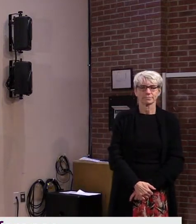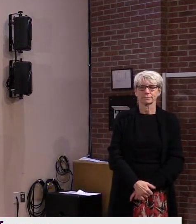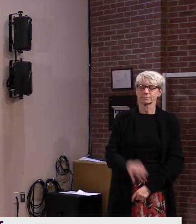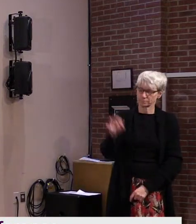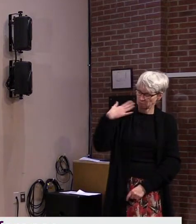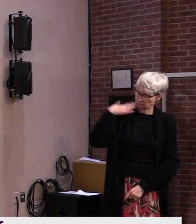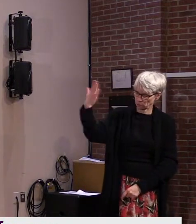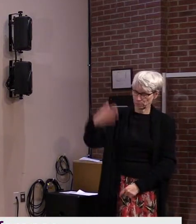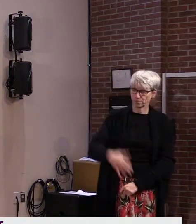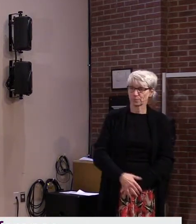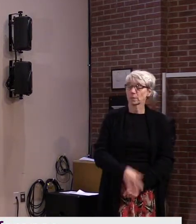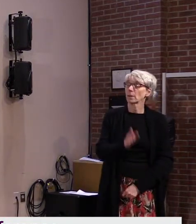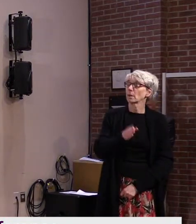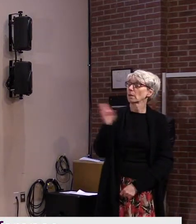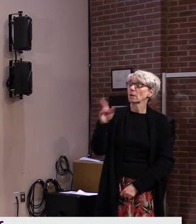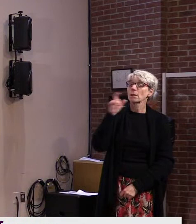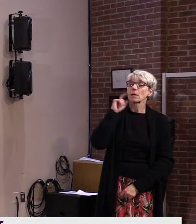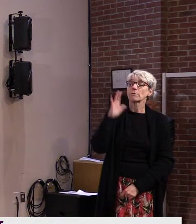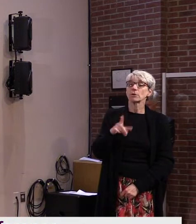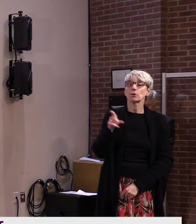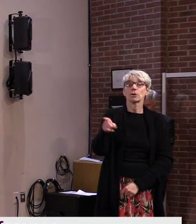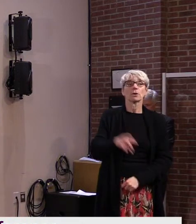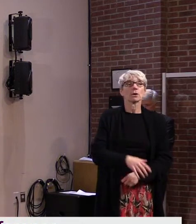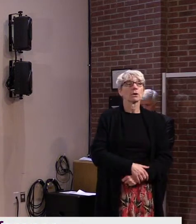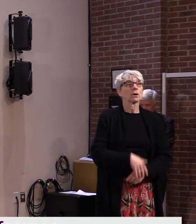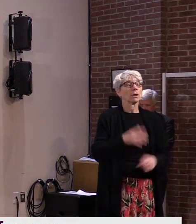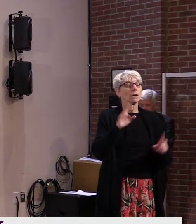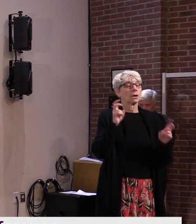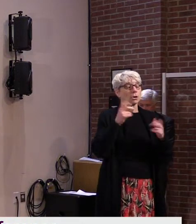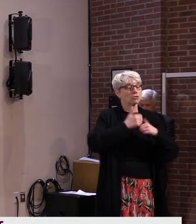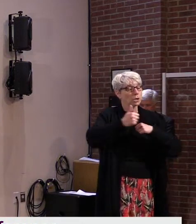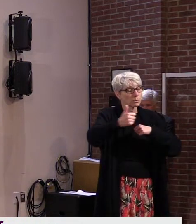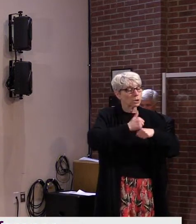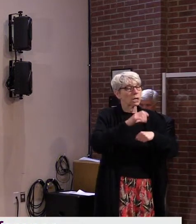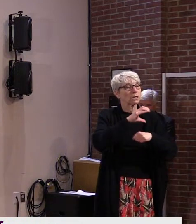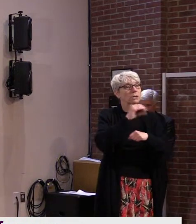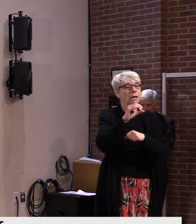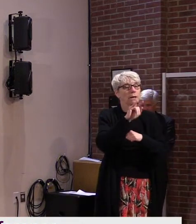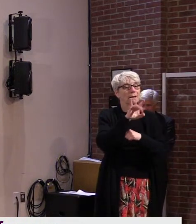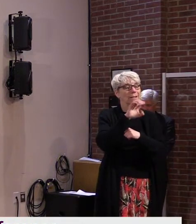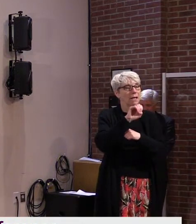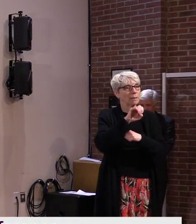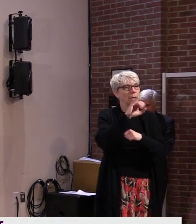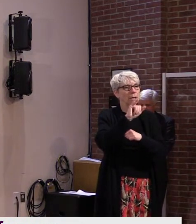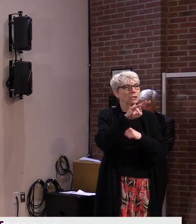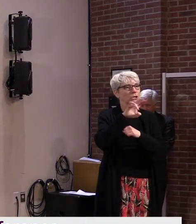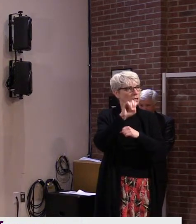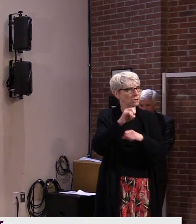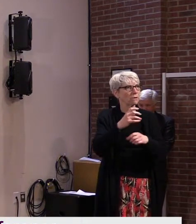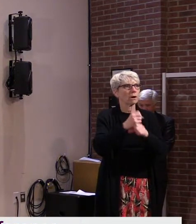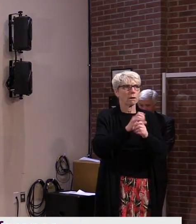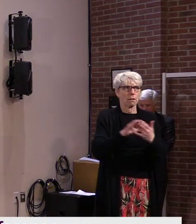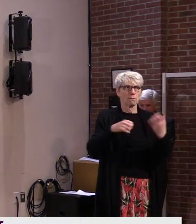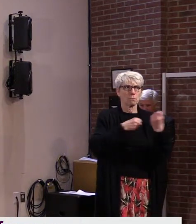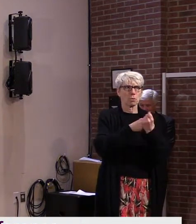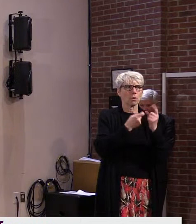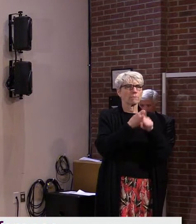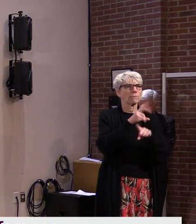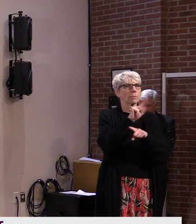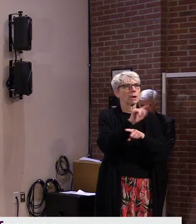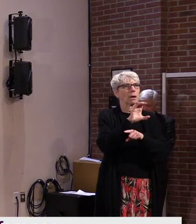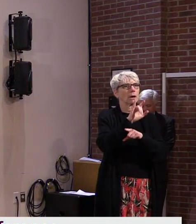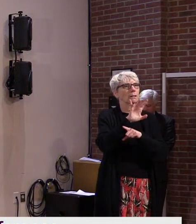Thank you. Governor, the Transportation and Climate Initiative is getting a lot of support from the Vermont Climate Council. What is the